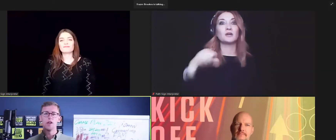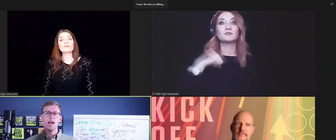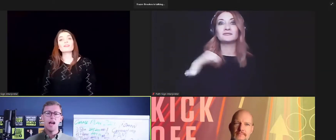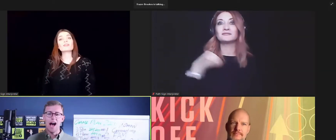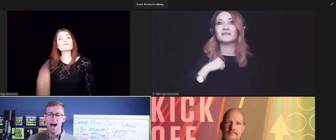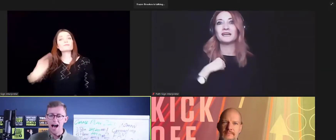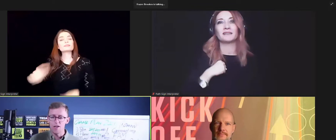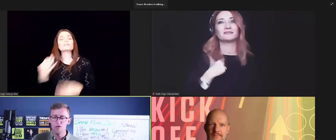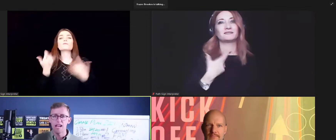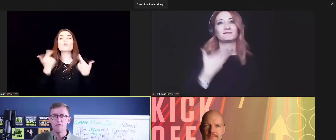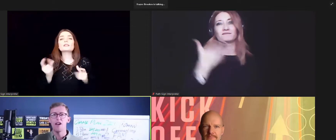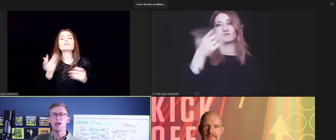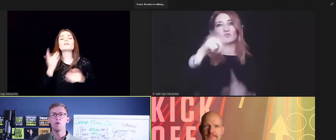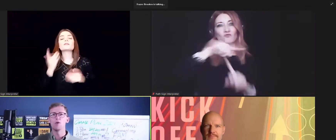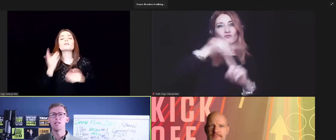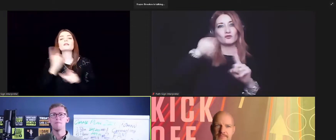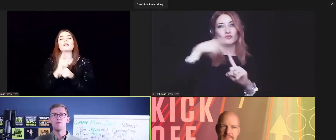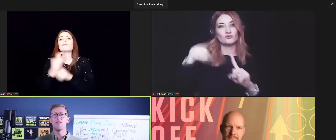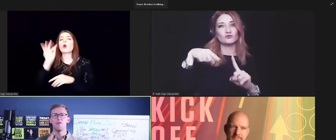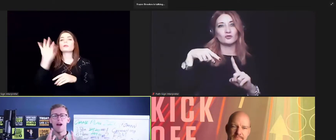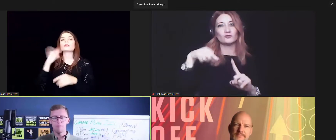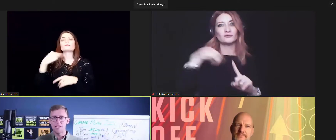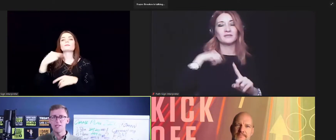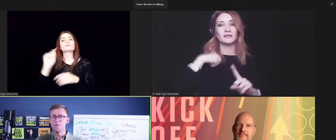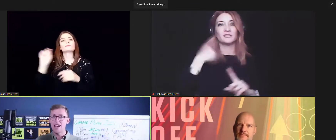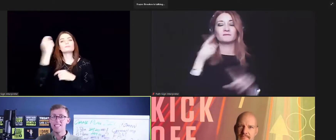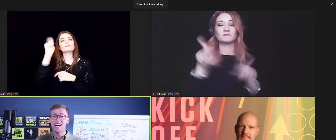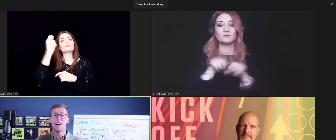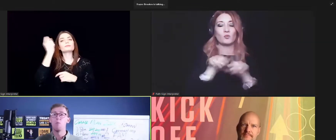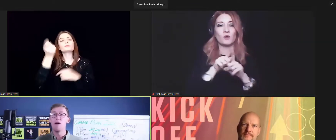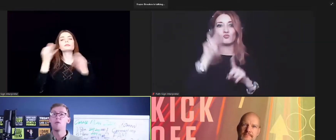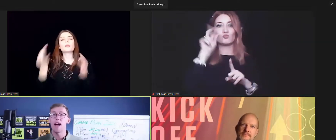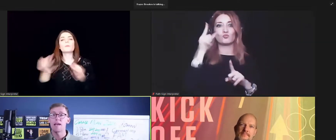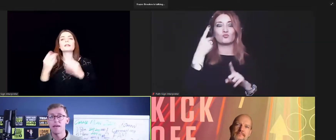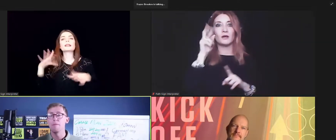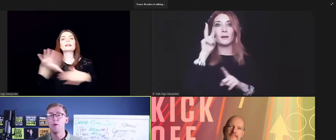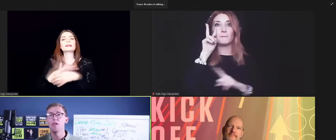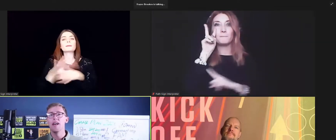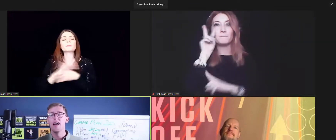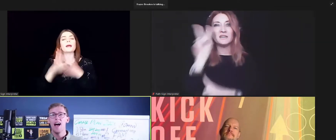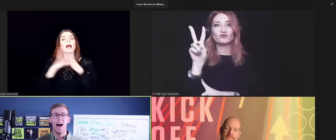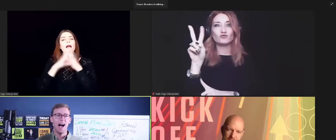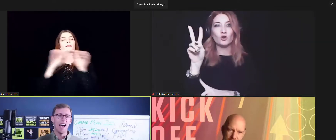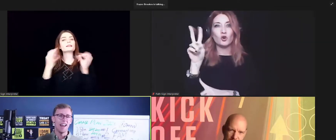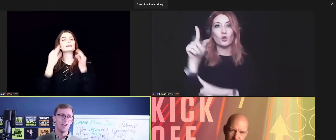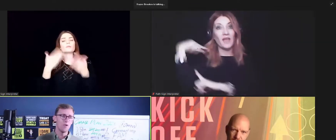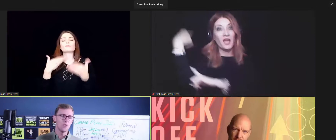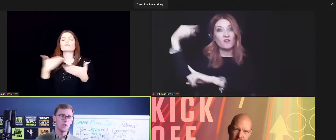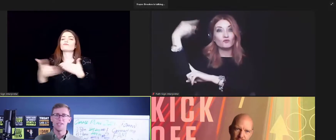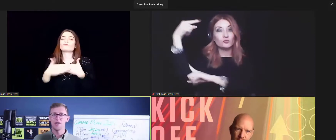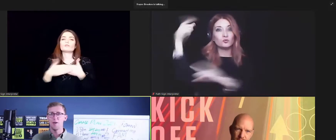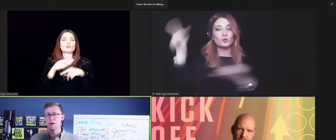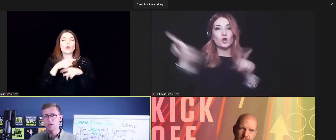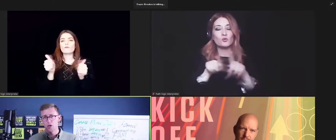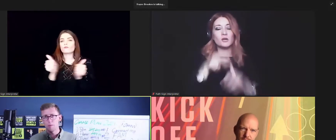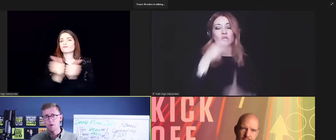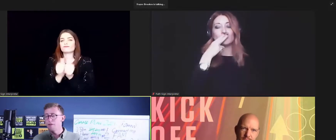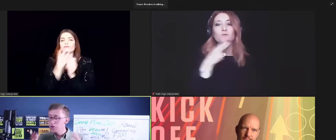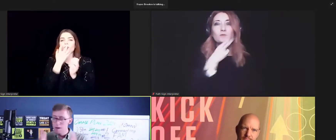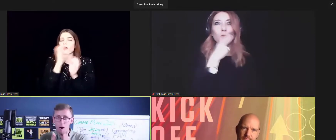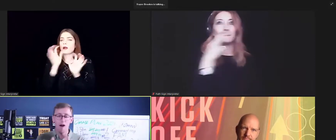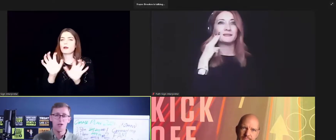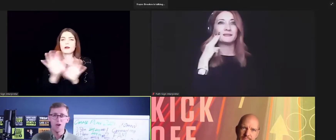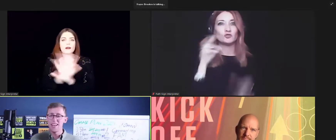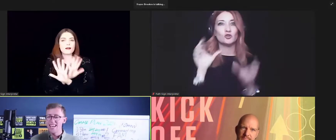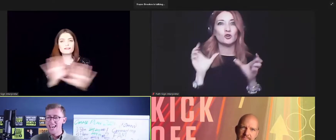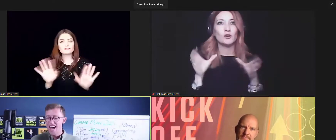good. Stick very close to them. You're in the right place at the right time with the right people. And I know you guys are going places. So I'm grateful to be a